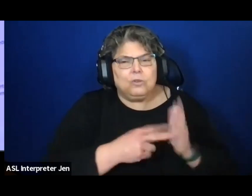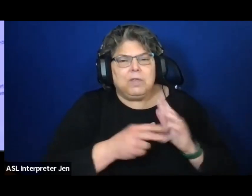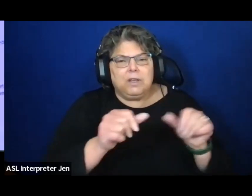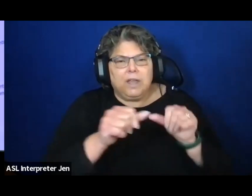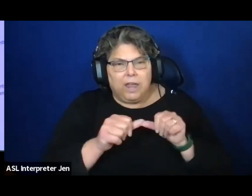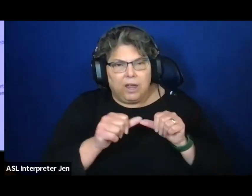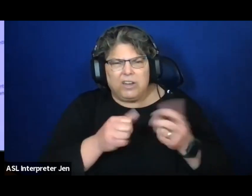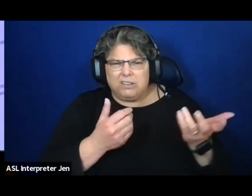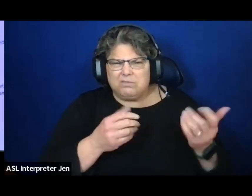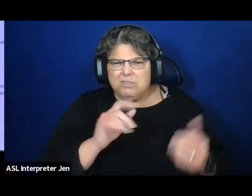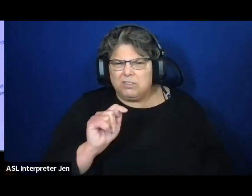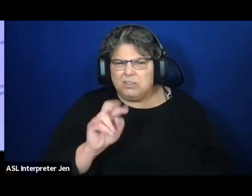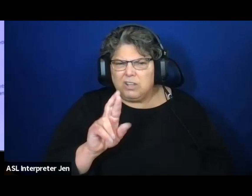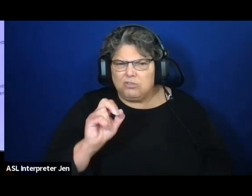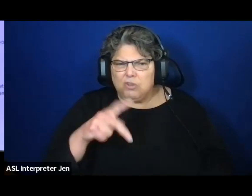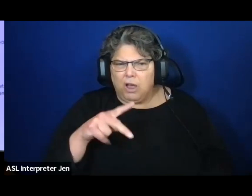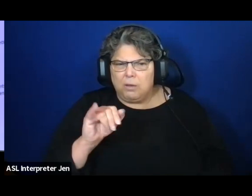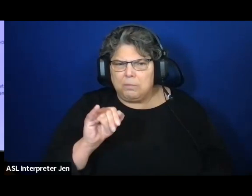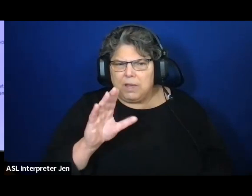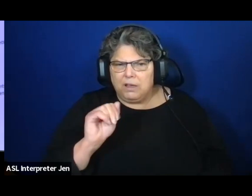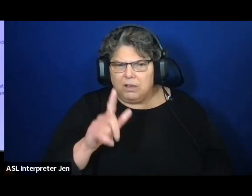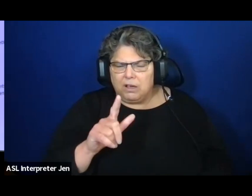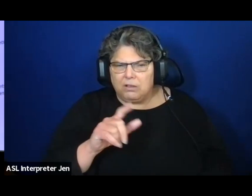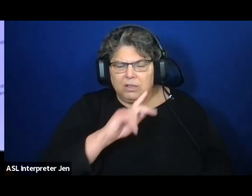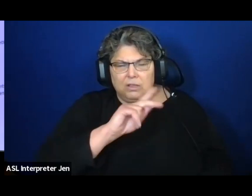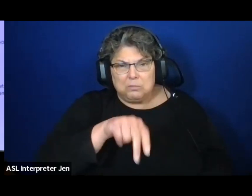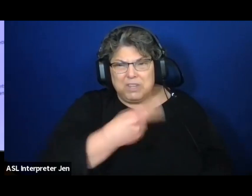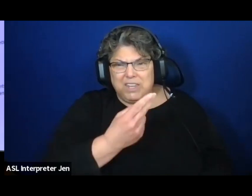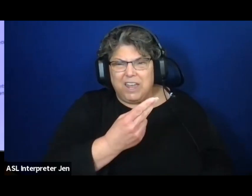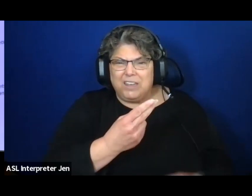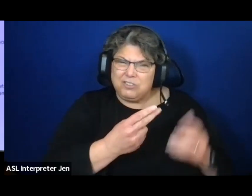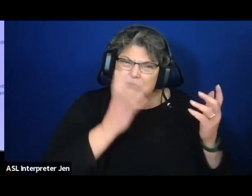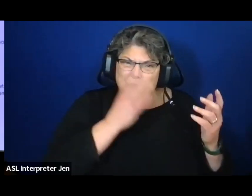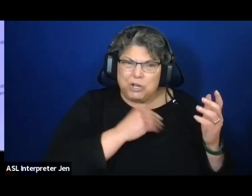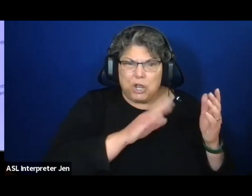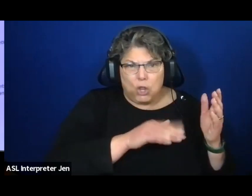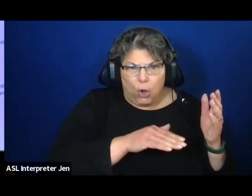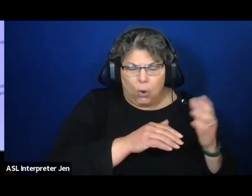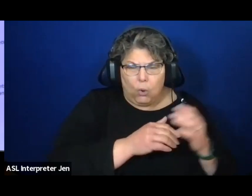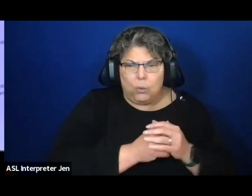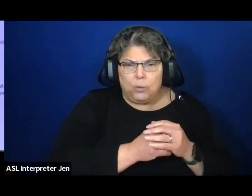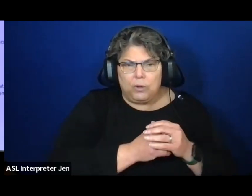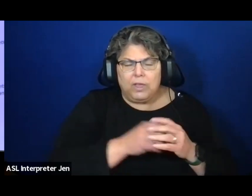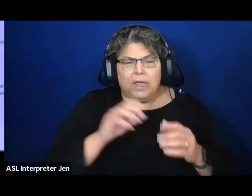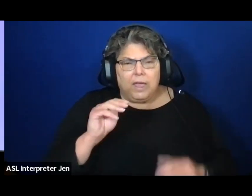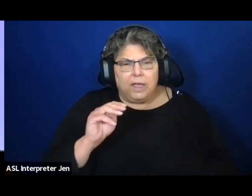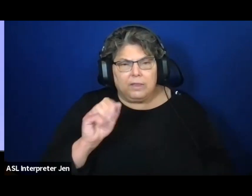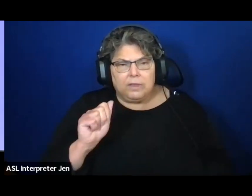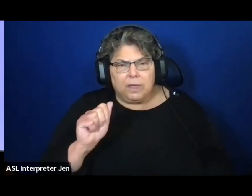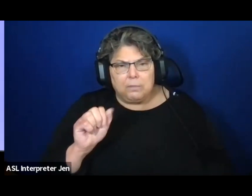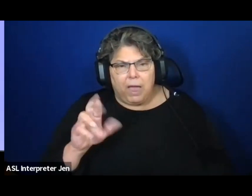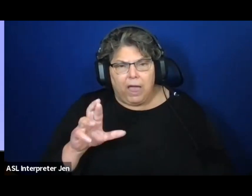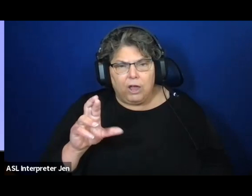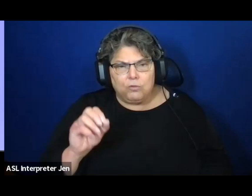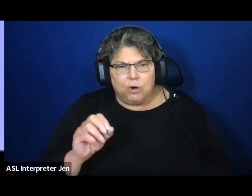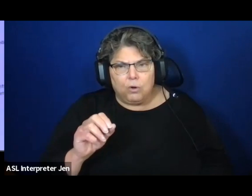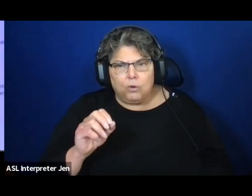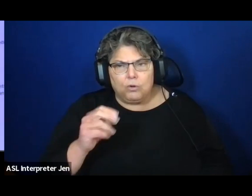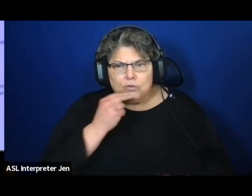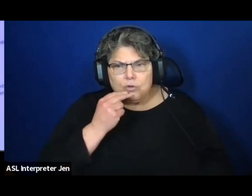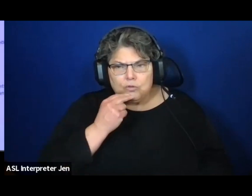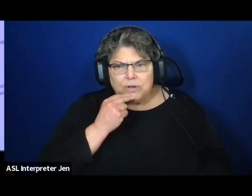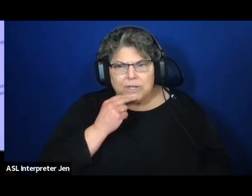tropical area, the pH would normally be down here. And these macronutrients that you see up, sorry, I gotta go